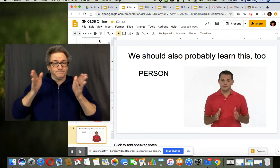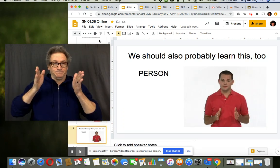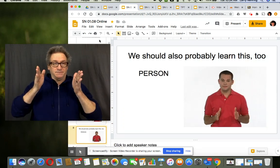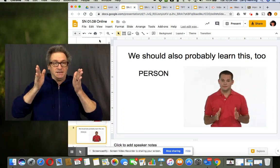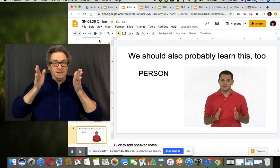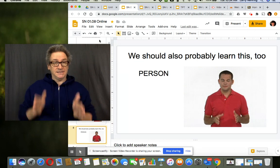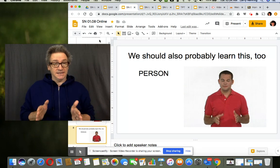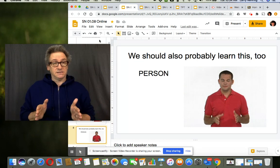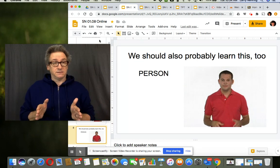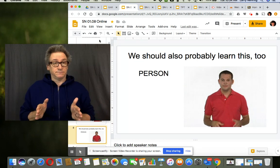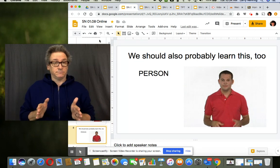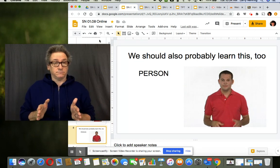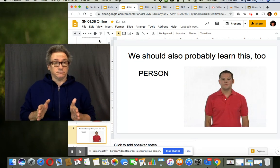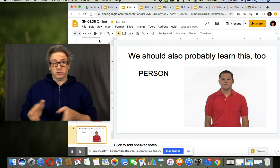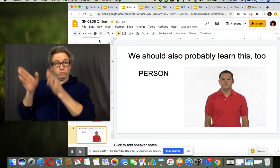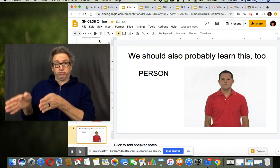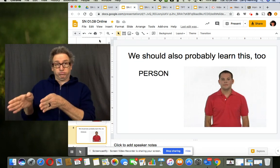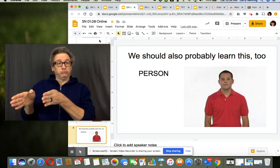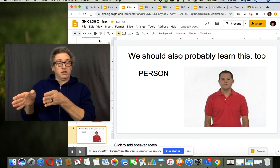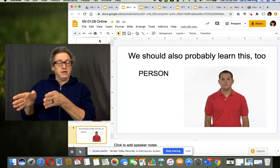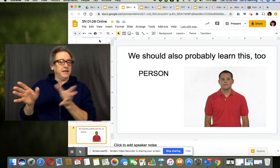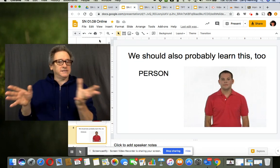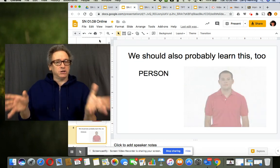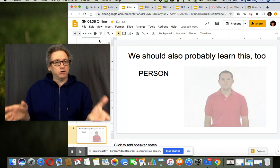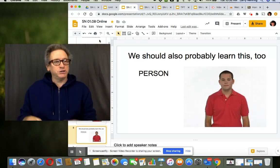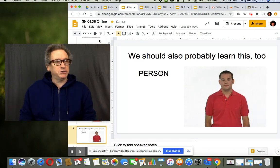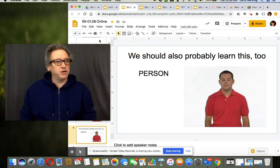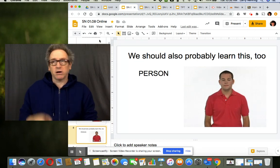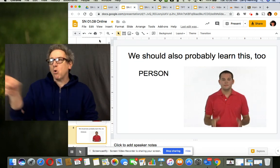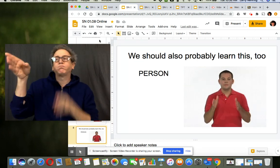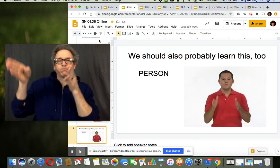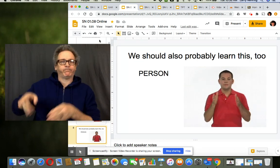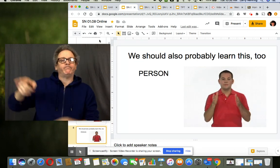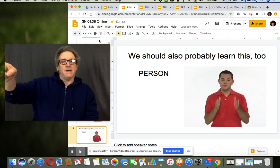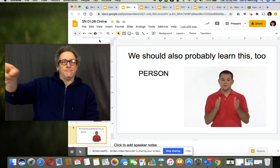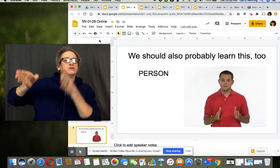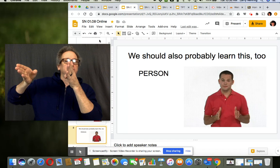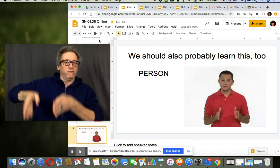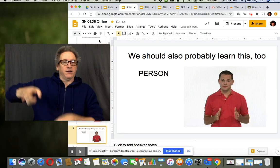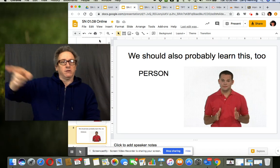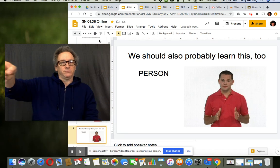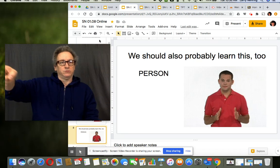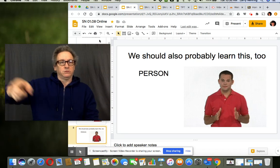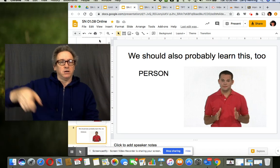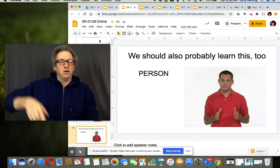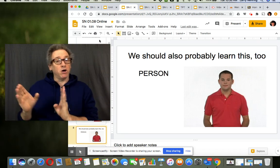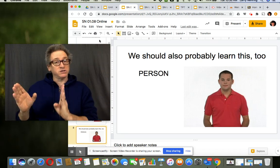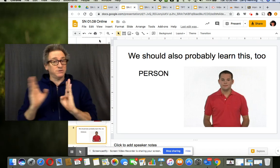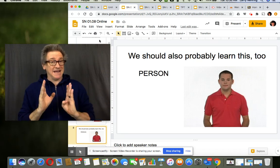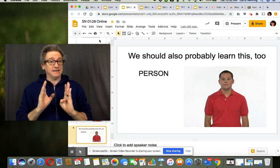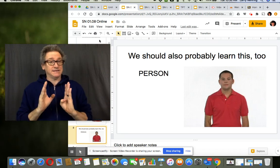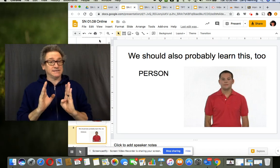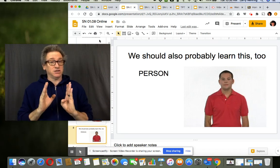Person is this. So it's a good generic, oh, that person over there. We